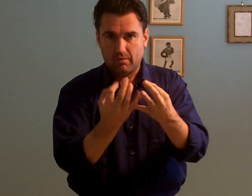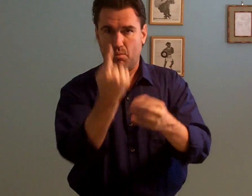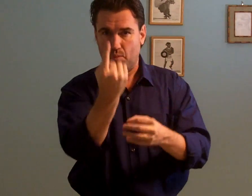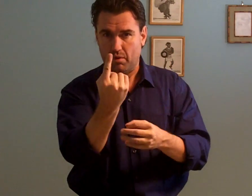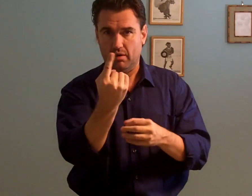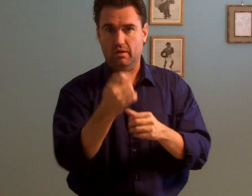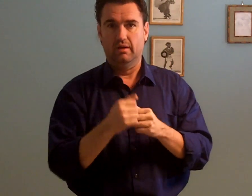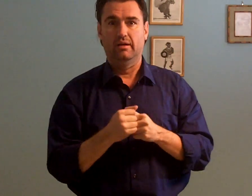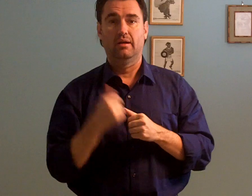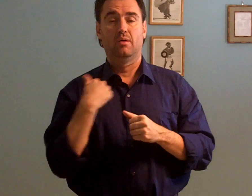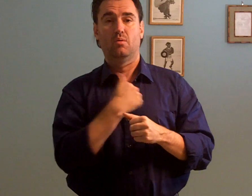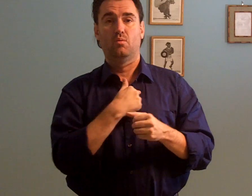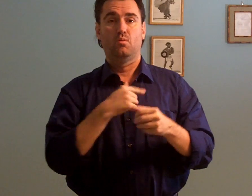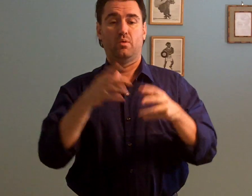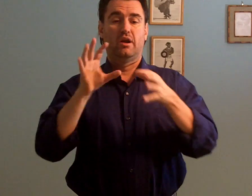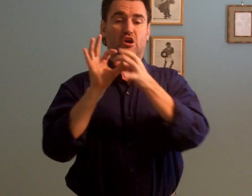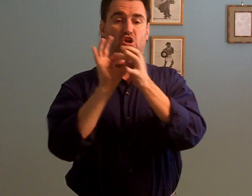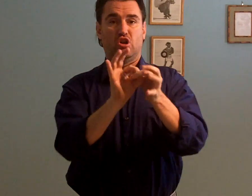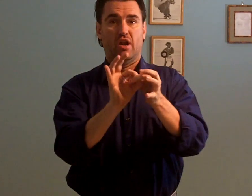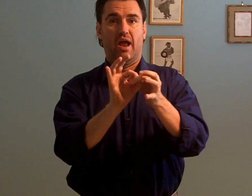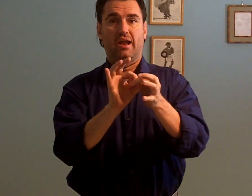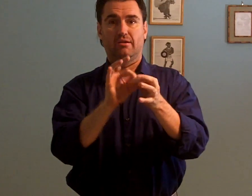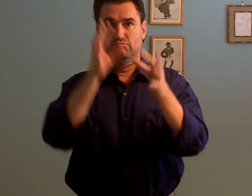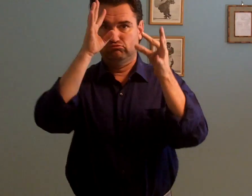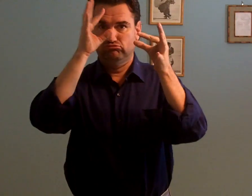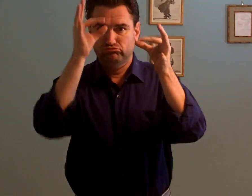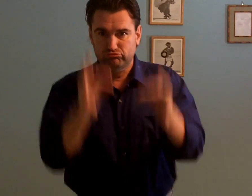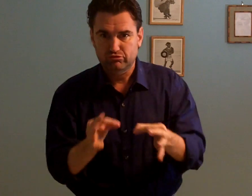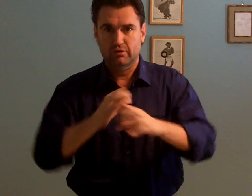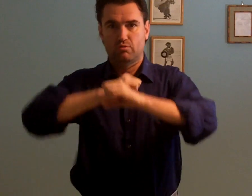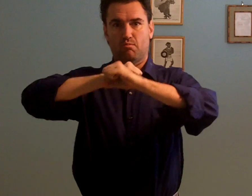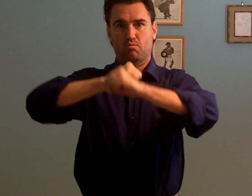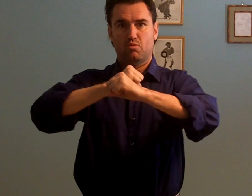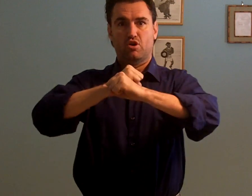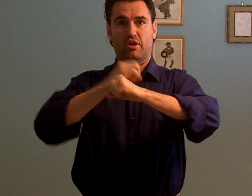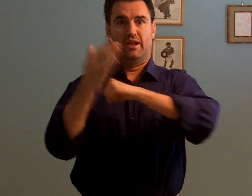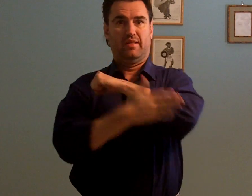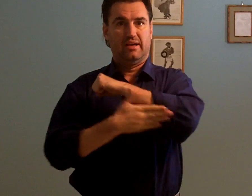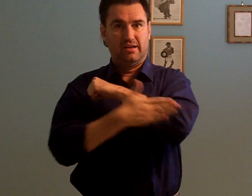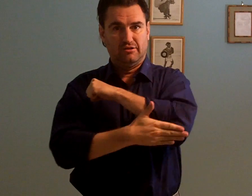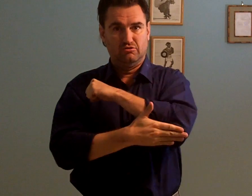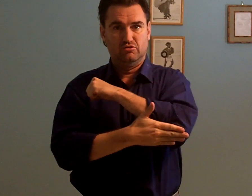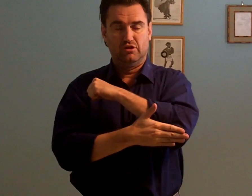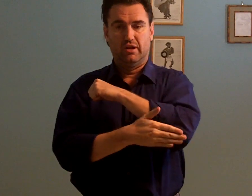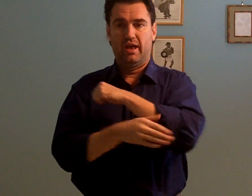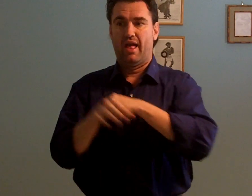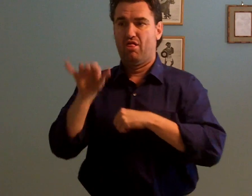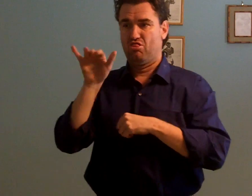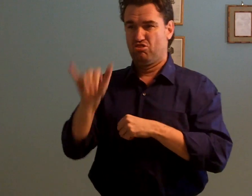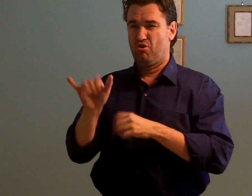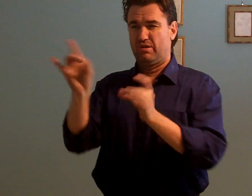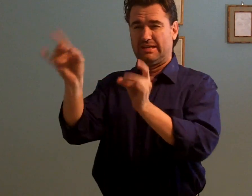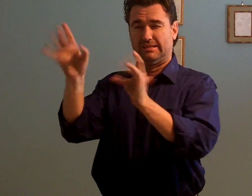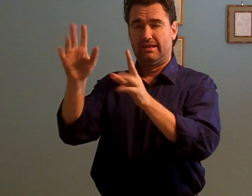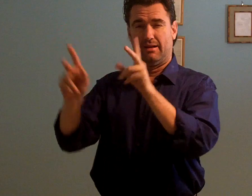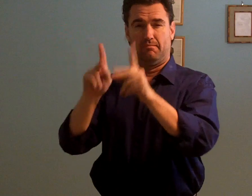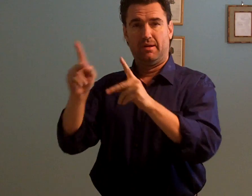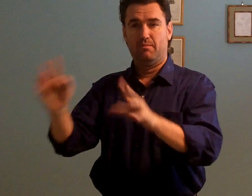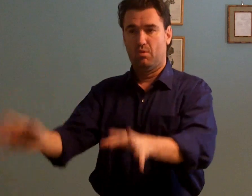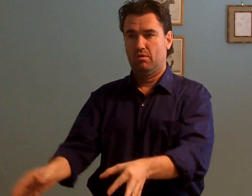protect our nation and to bring those who committed this vicious attack to justice. We quickly learned